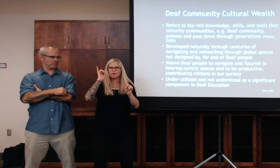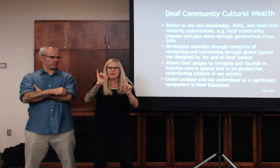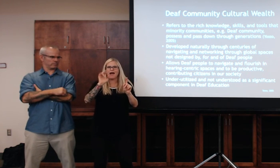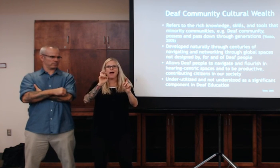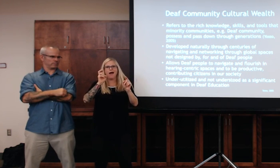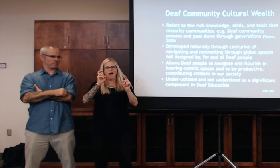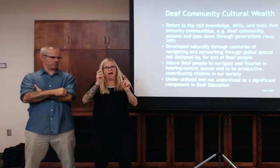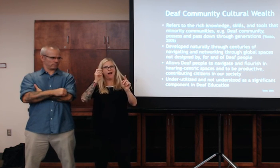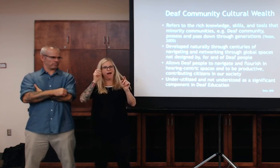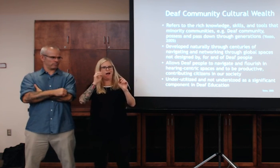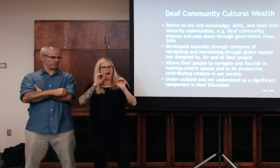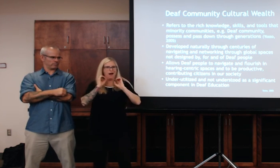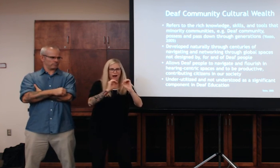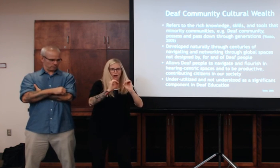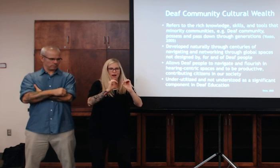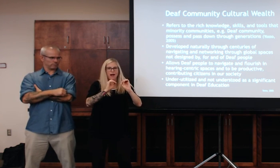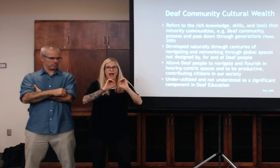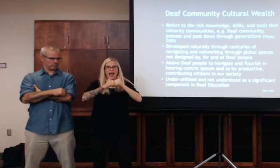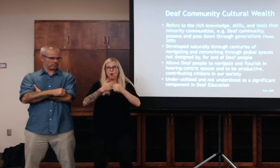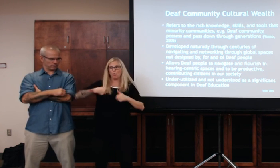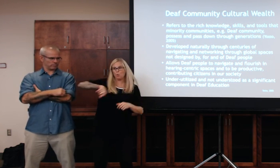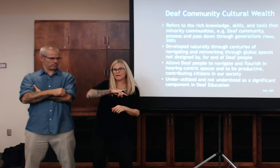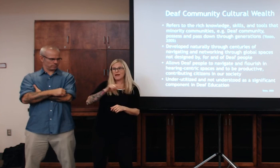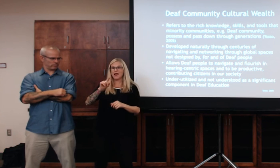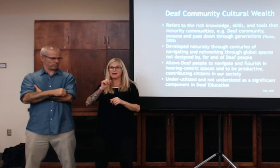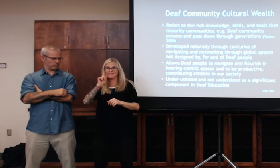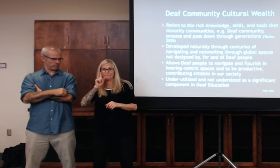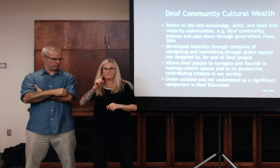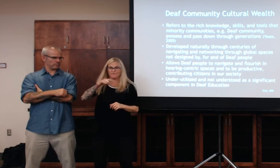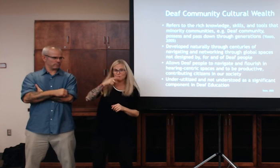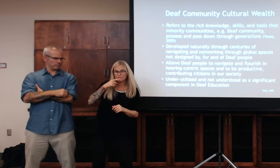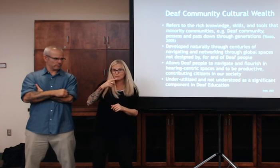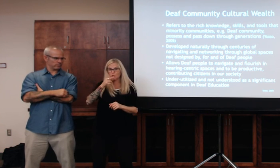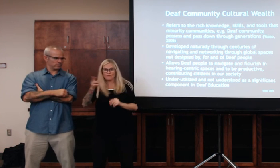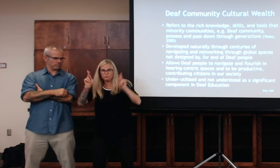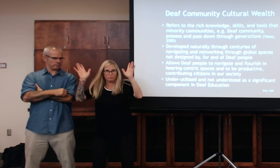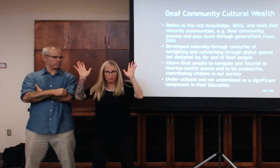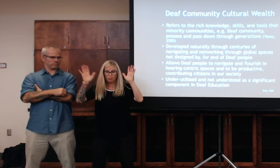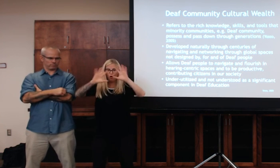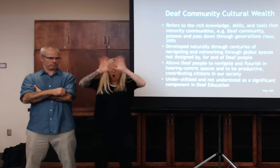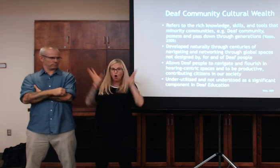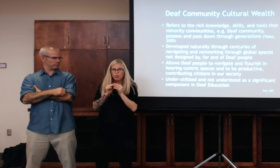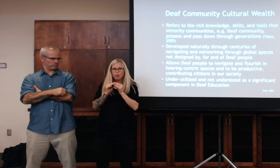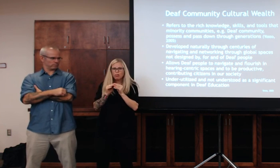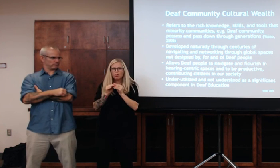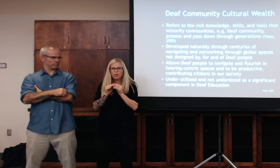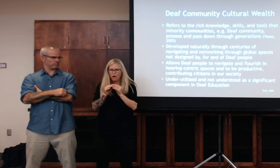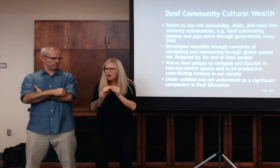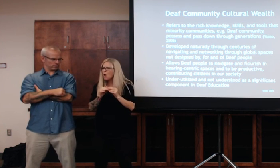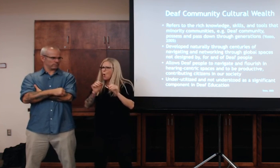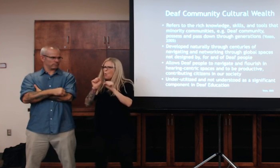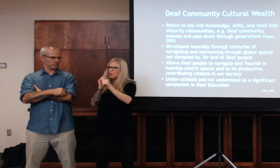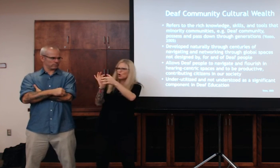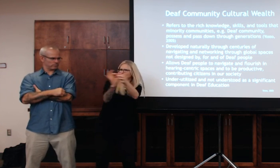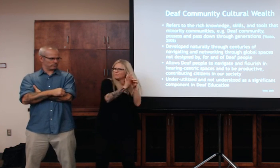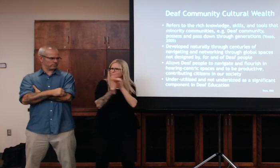knowledge that will educate how deaf and hearing people as a whole can work